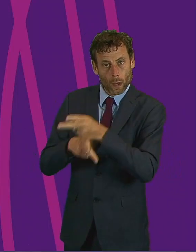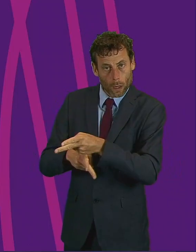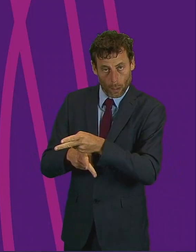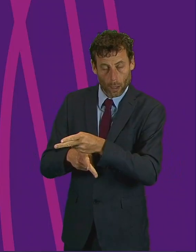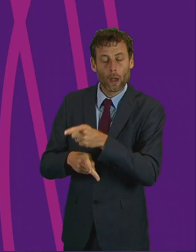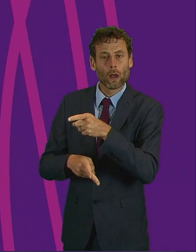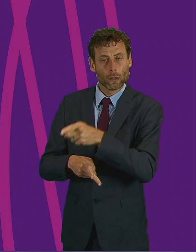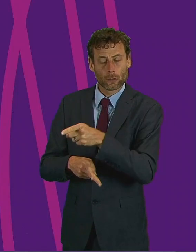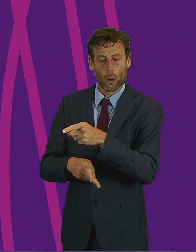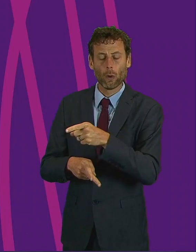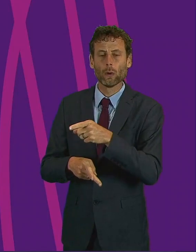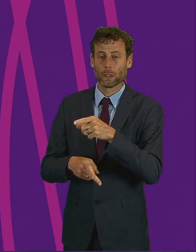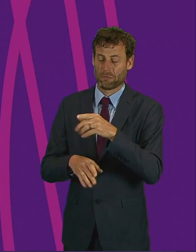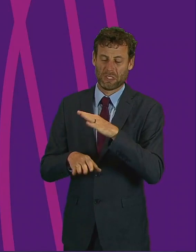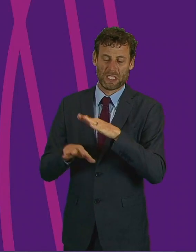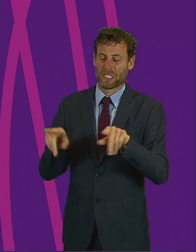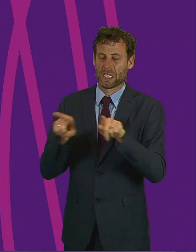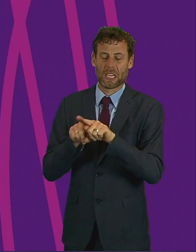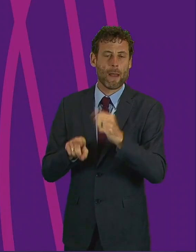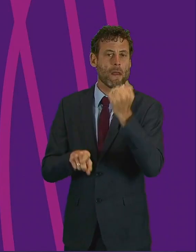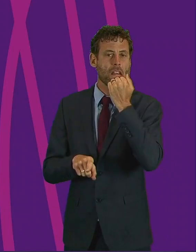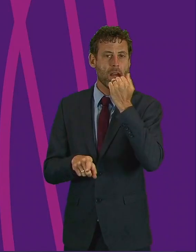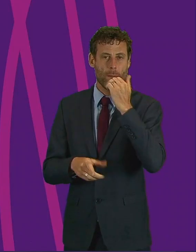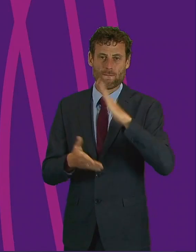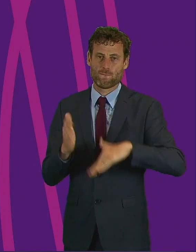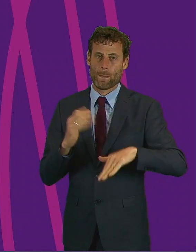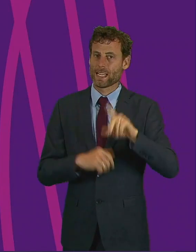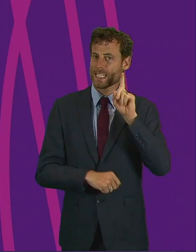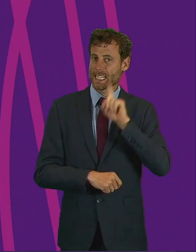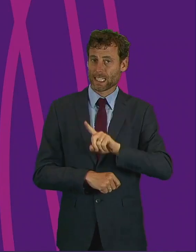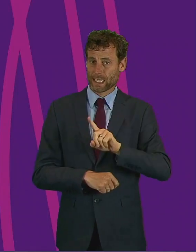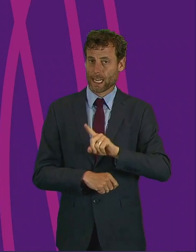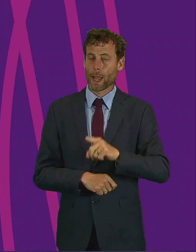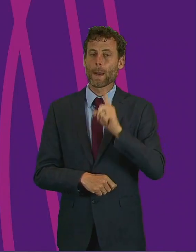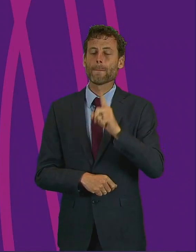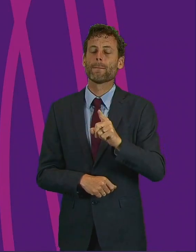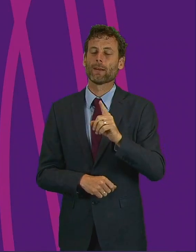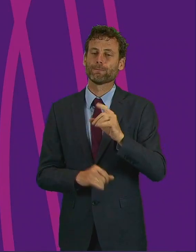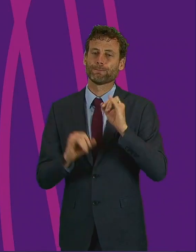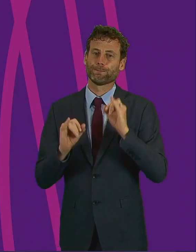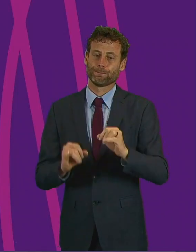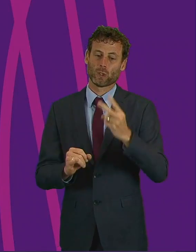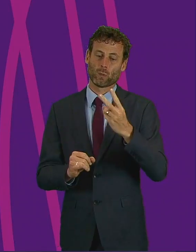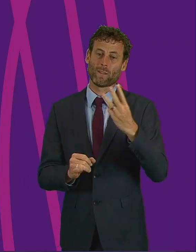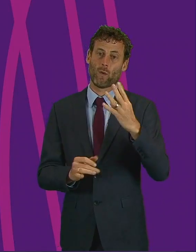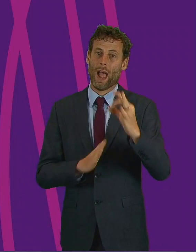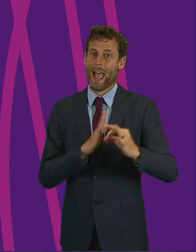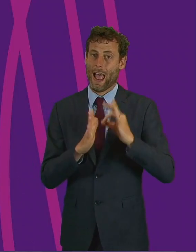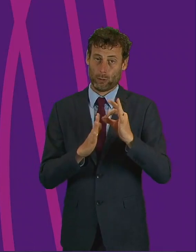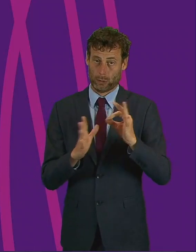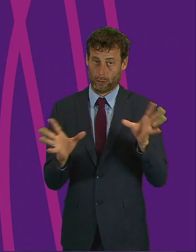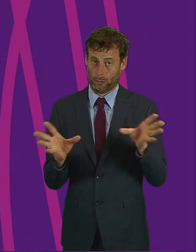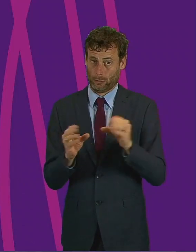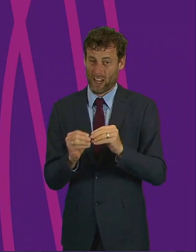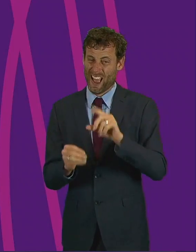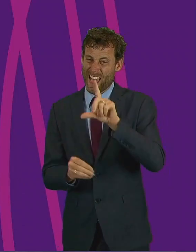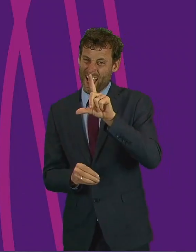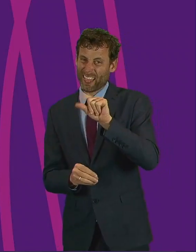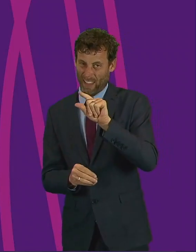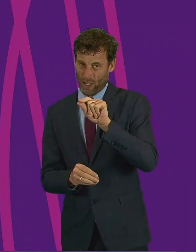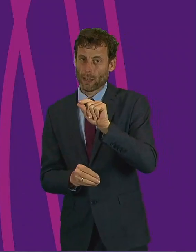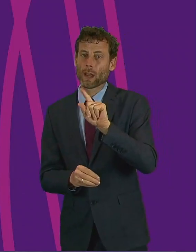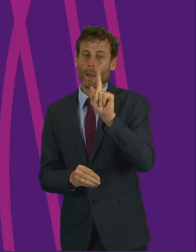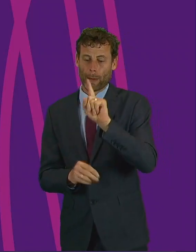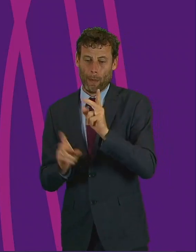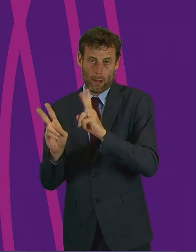on the figure reported yesterday. I'm afraid that in the past 24 hours, 11 deaths of patients who had been